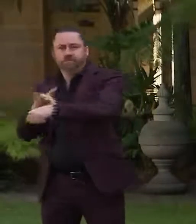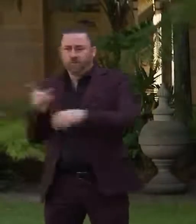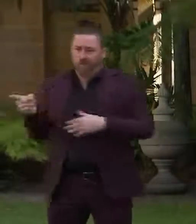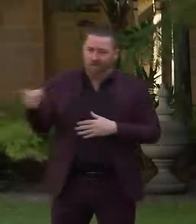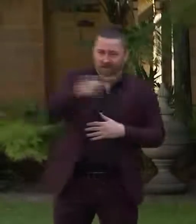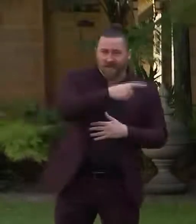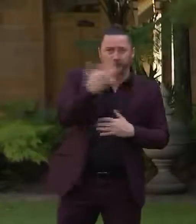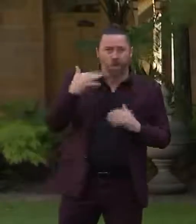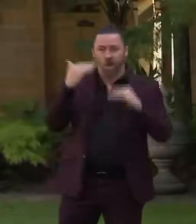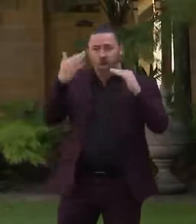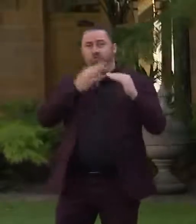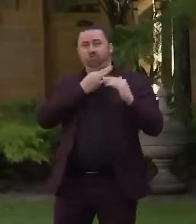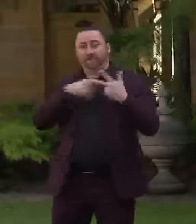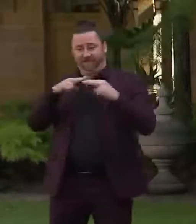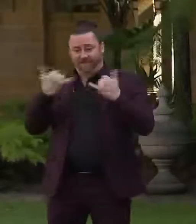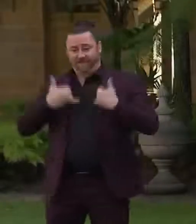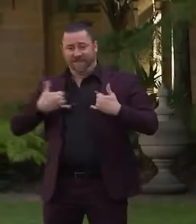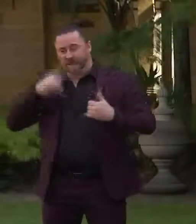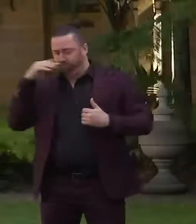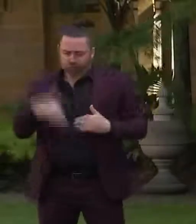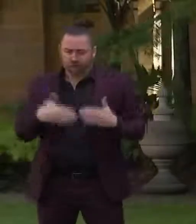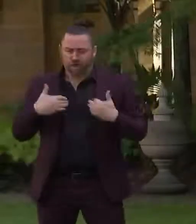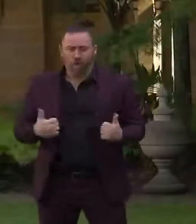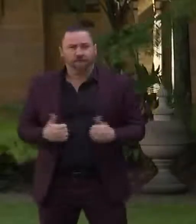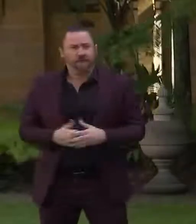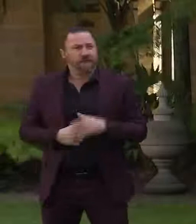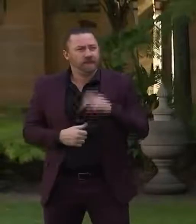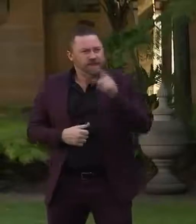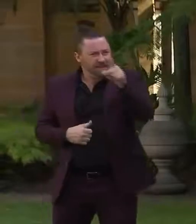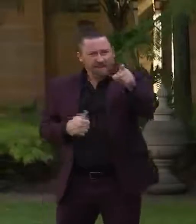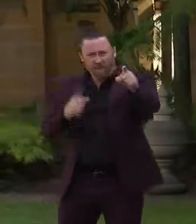most vulnerable people are. So thank you.